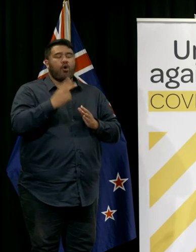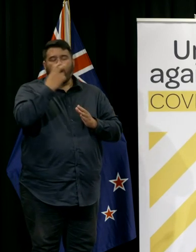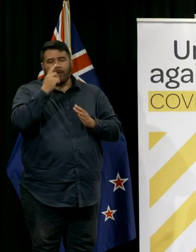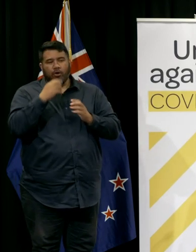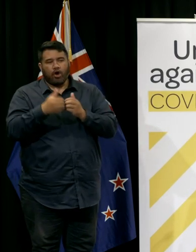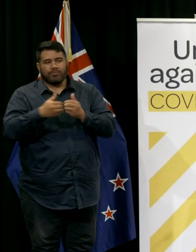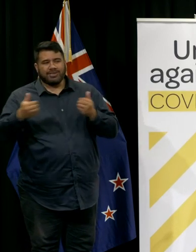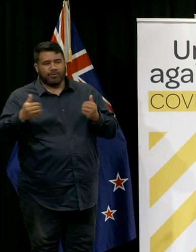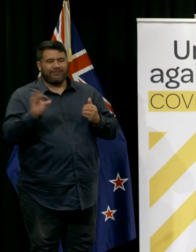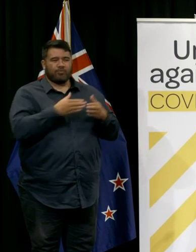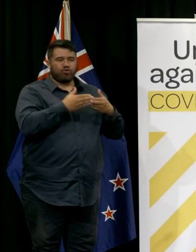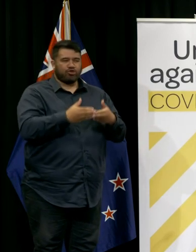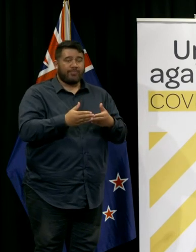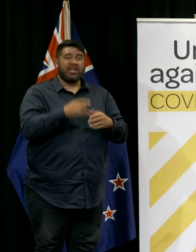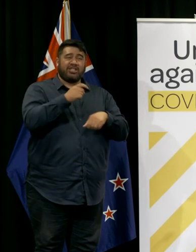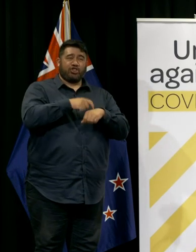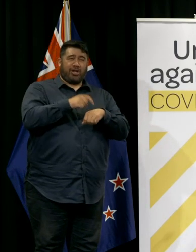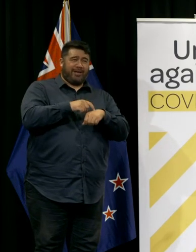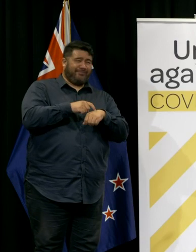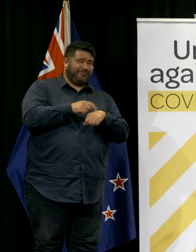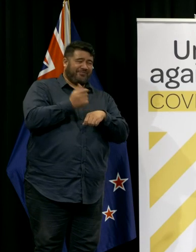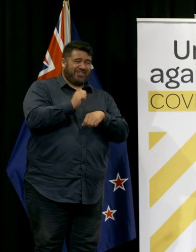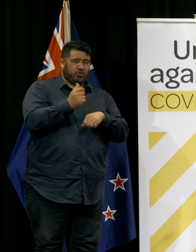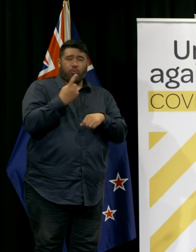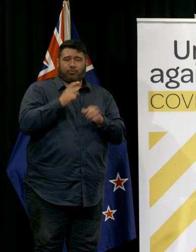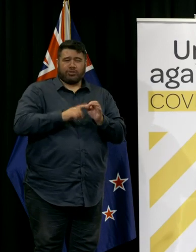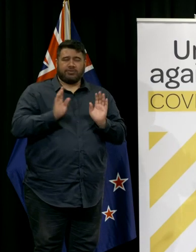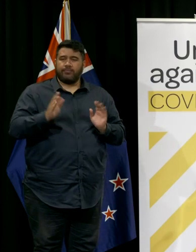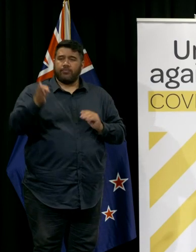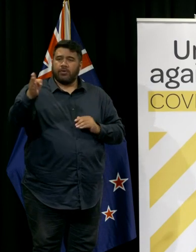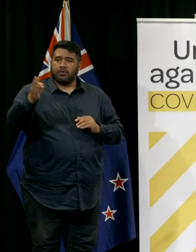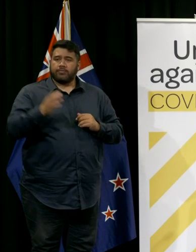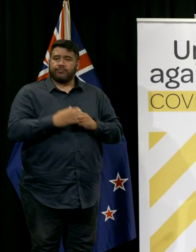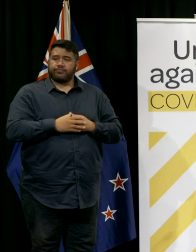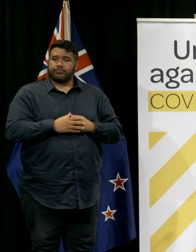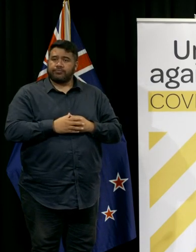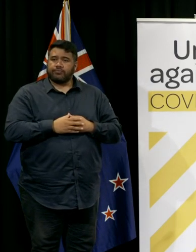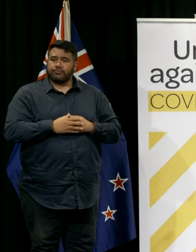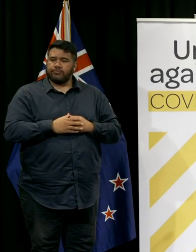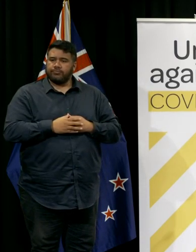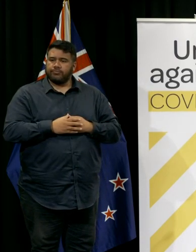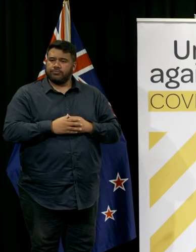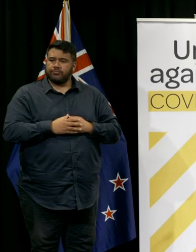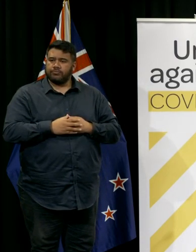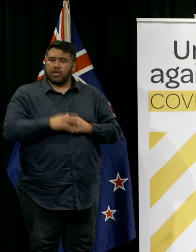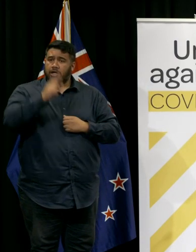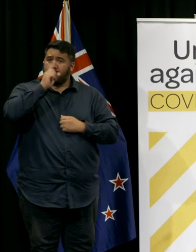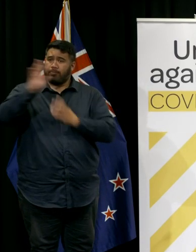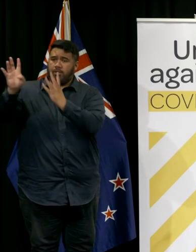gone over time, so if I could just call things. One more. Test everyone coming into the airport, coming into New